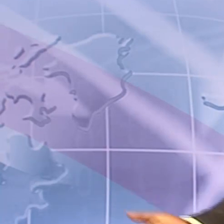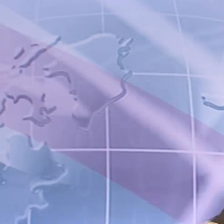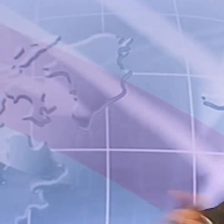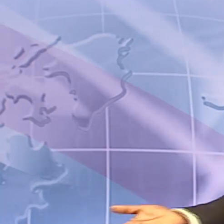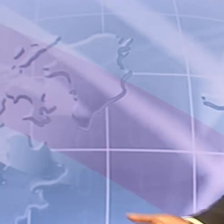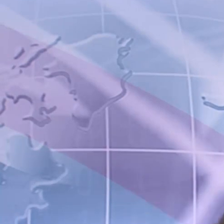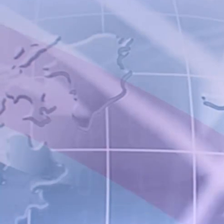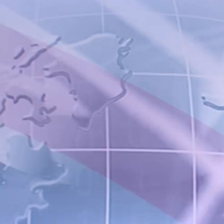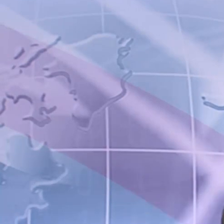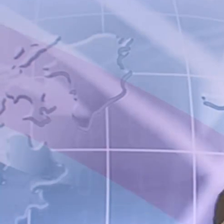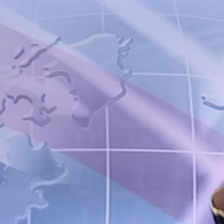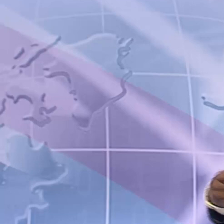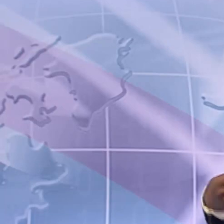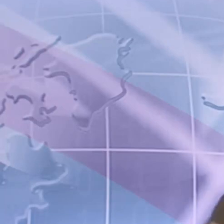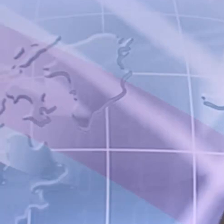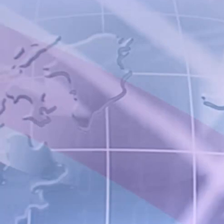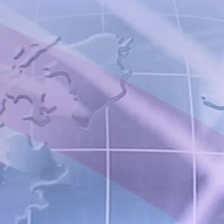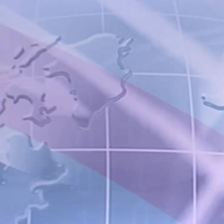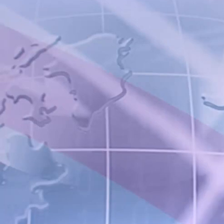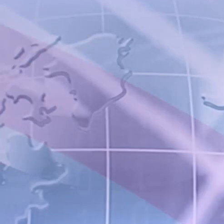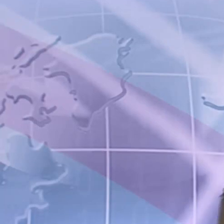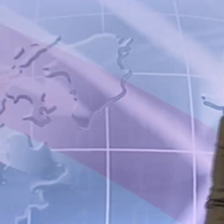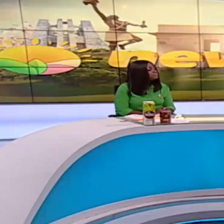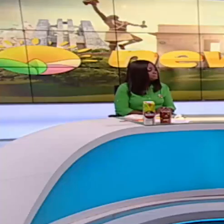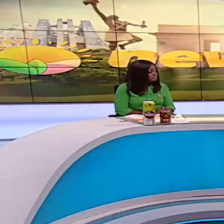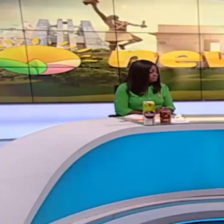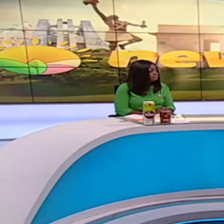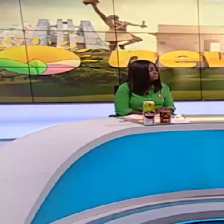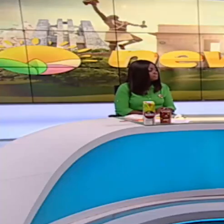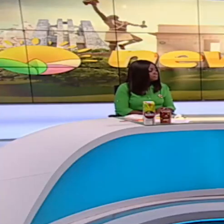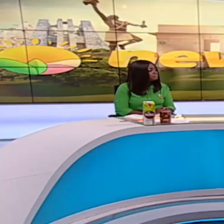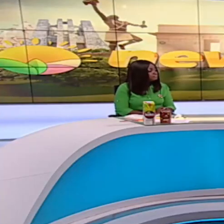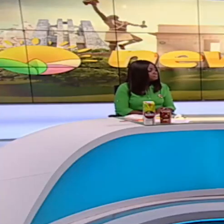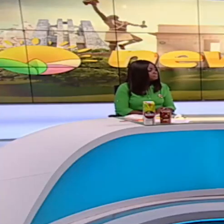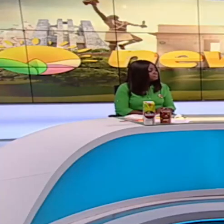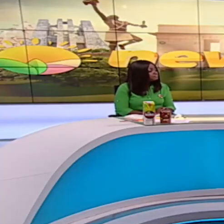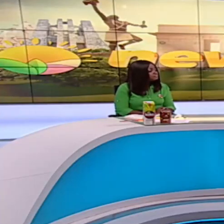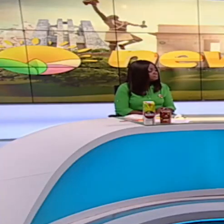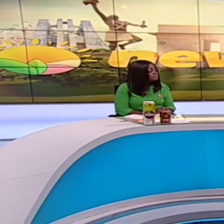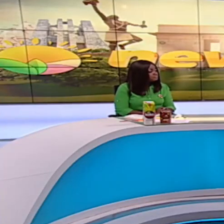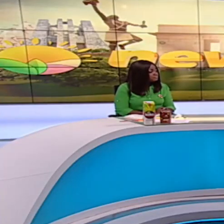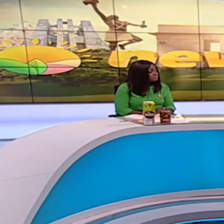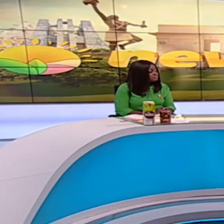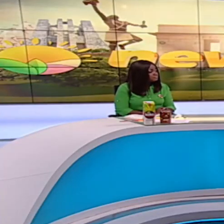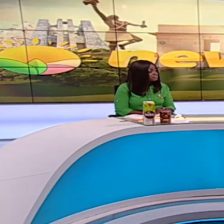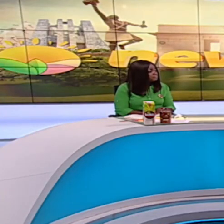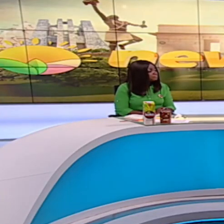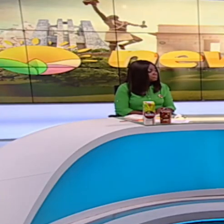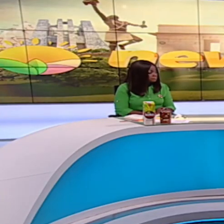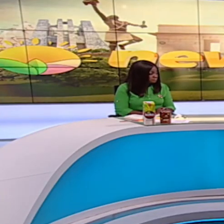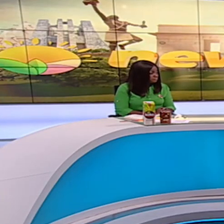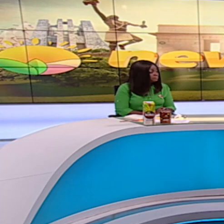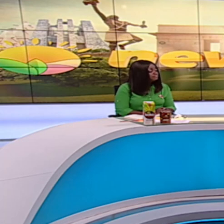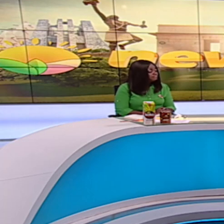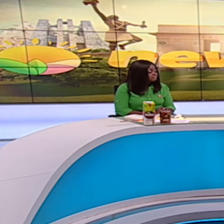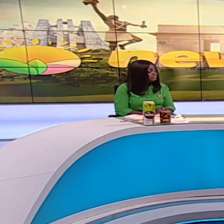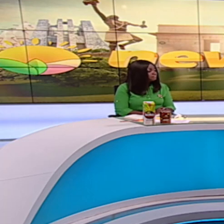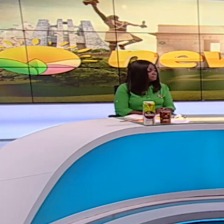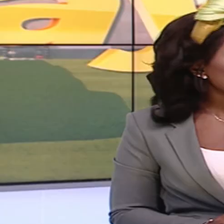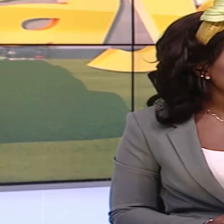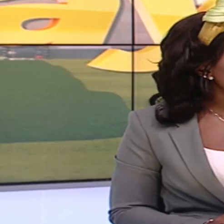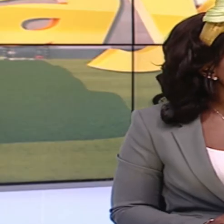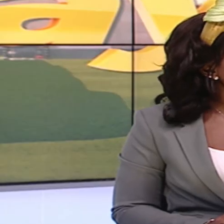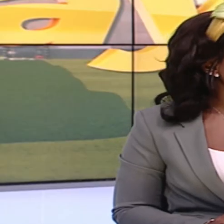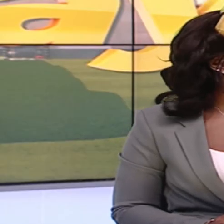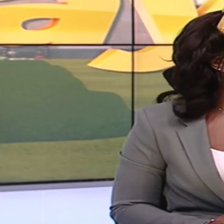track pushers, and all of that. My concern is with the children as well, because again, we have more children on the streets who are begging.